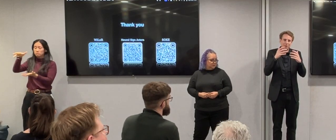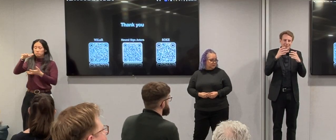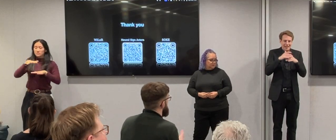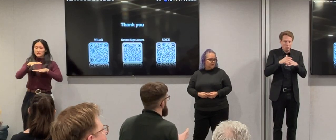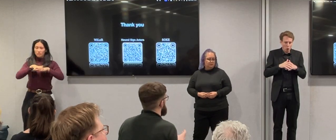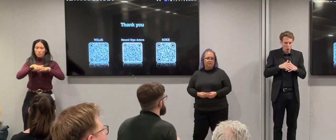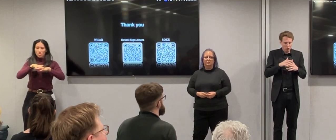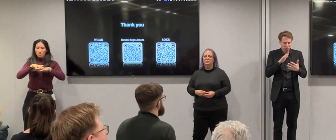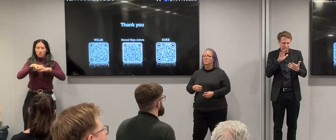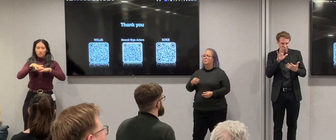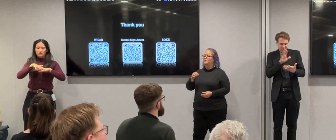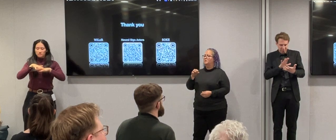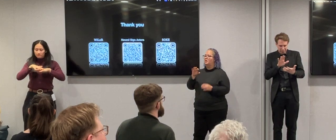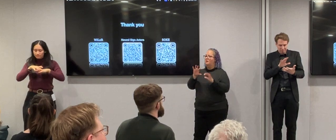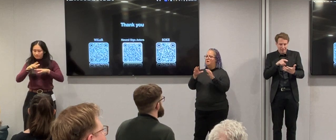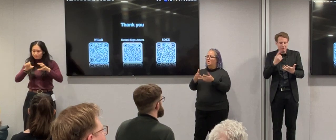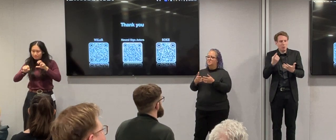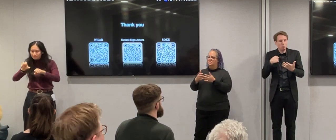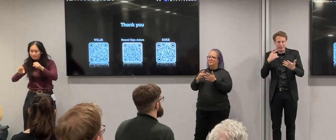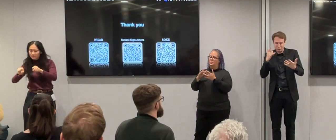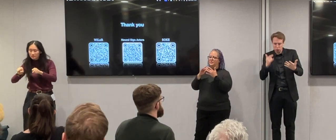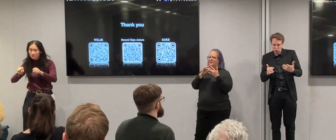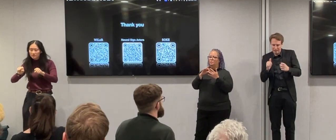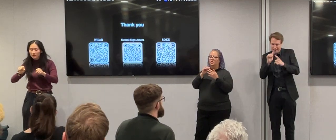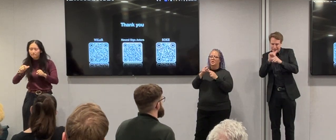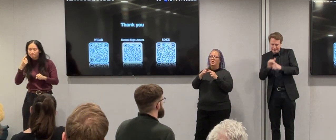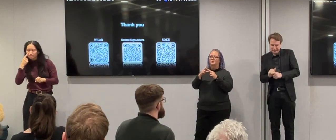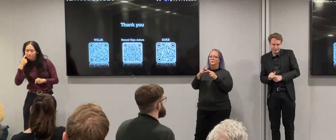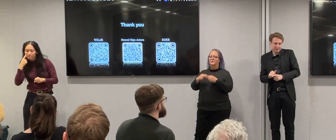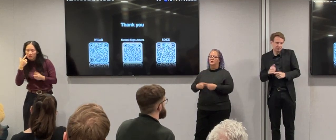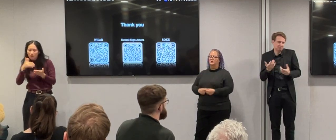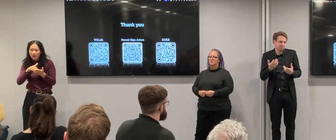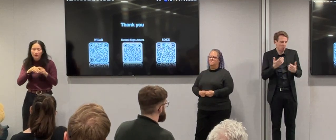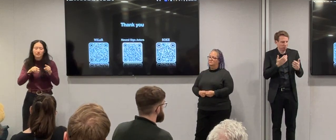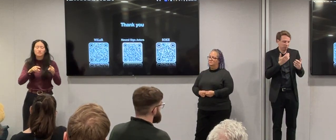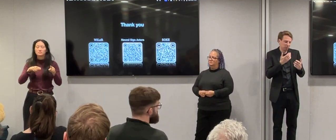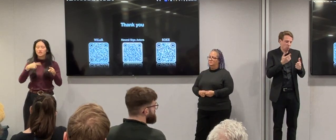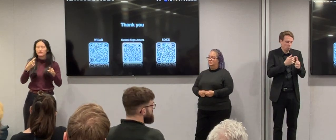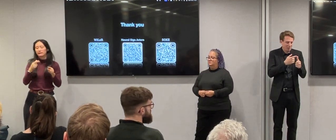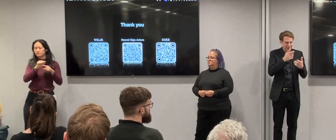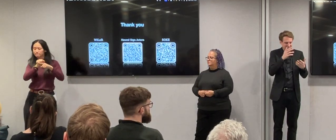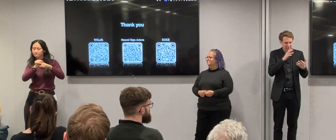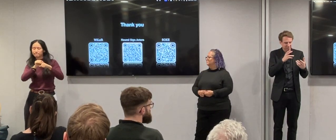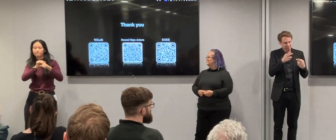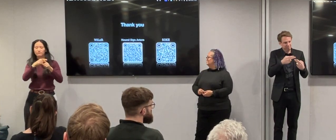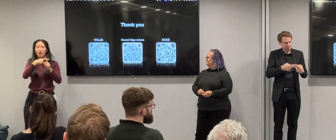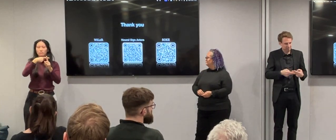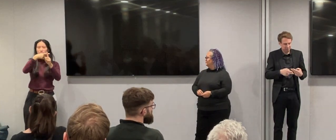optimization. Thank you very much.